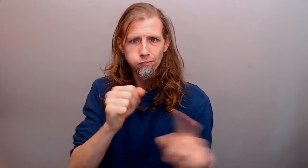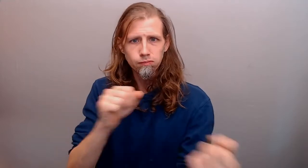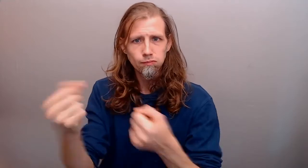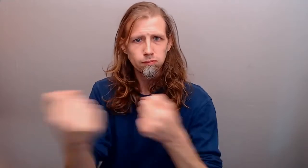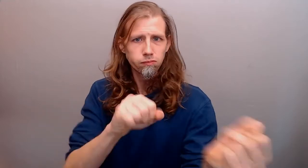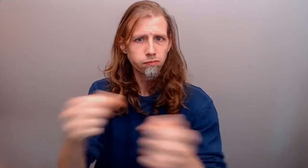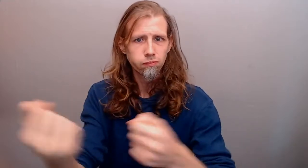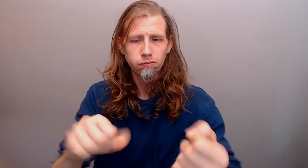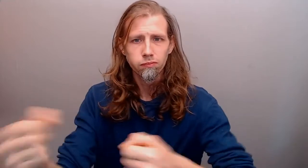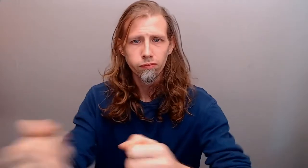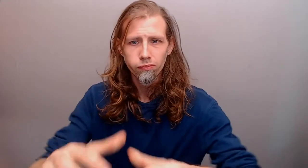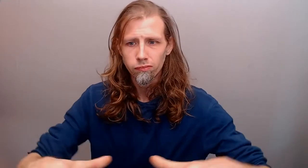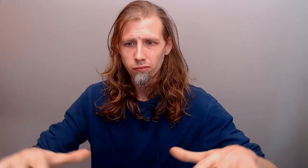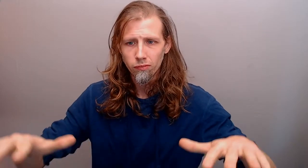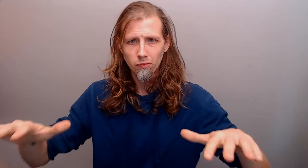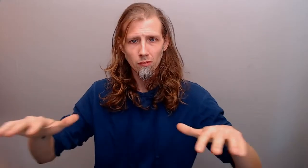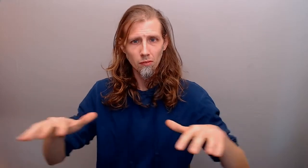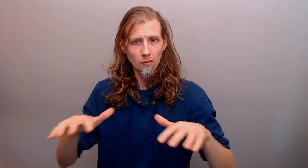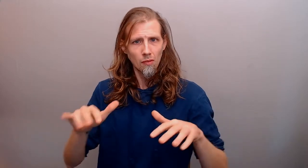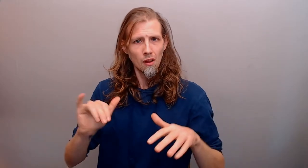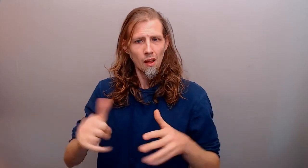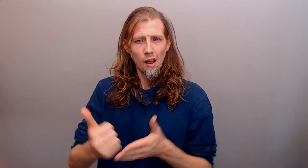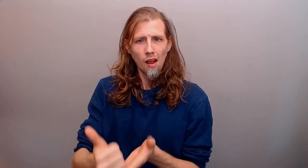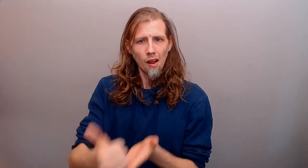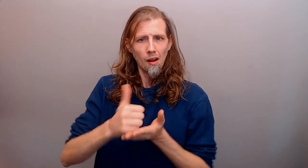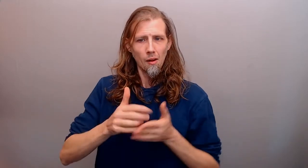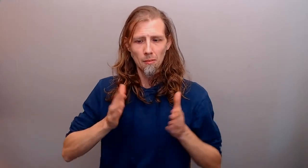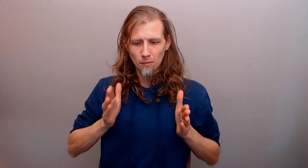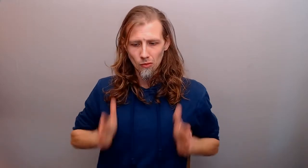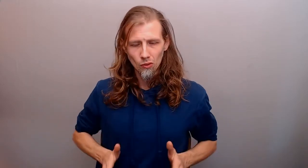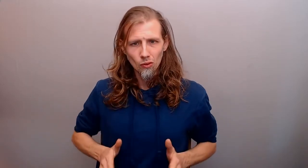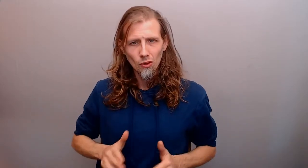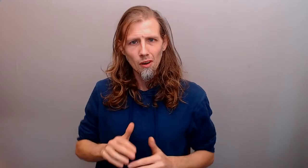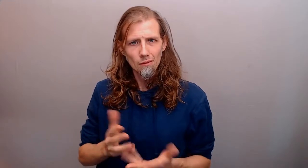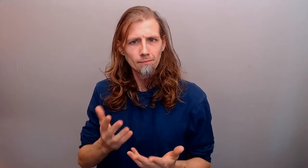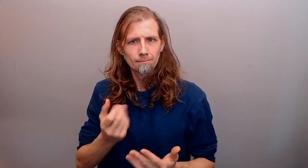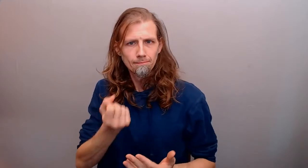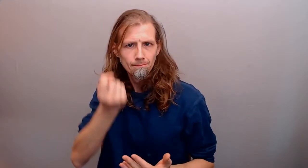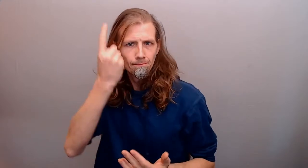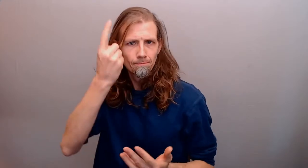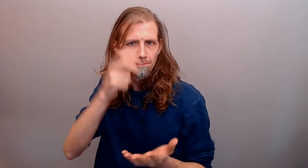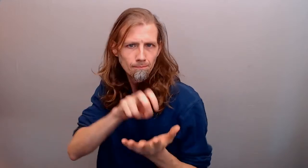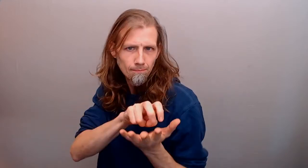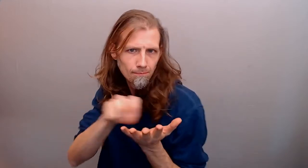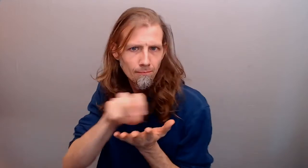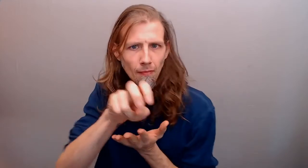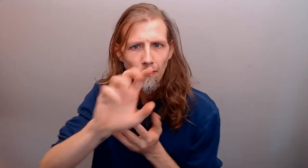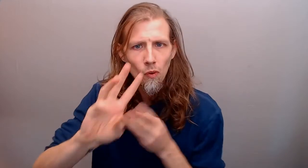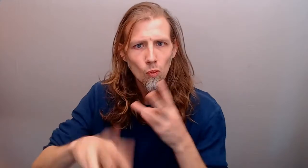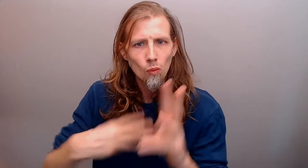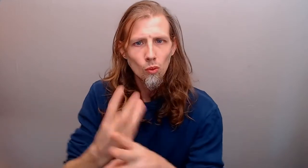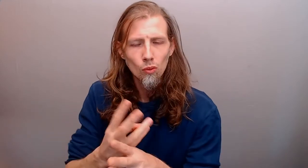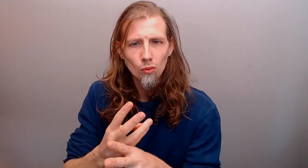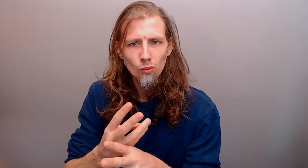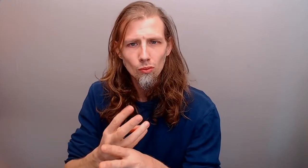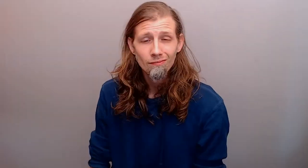and situations affect one another, which helps us as individuals learn to navigate